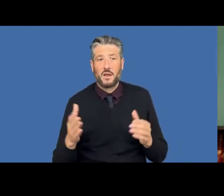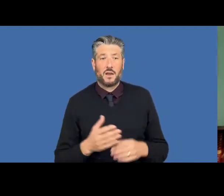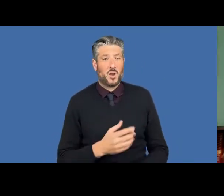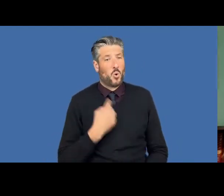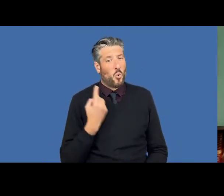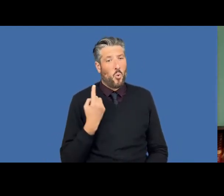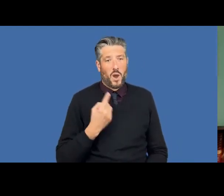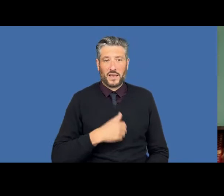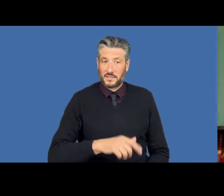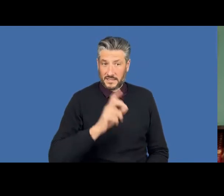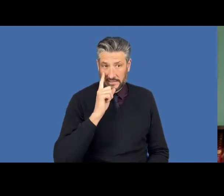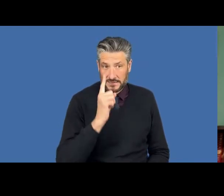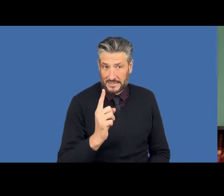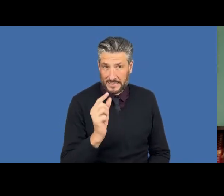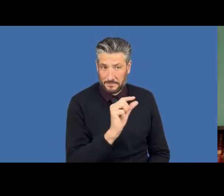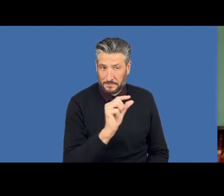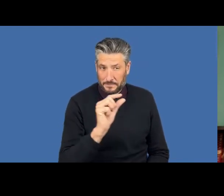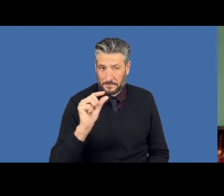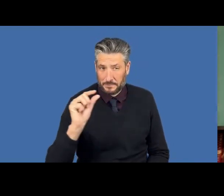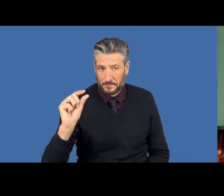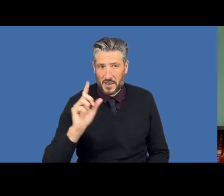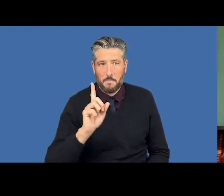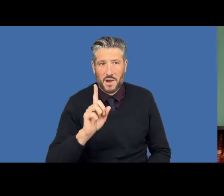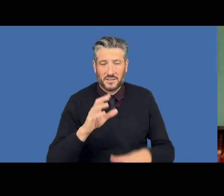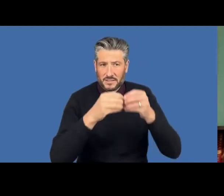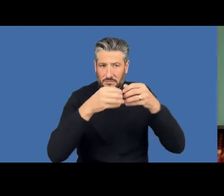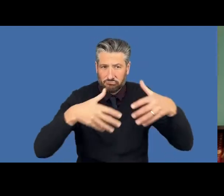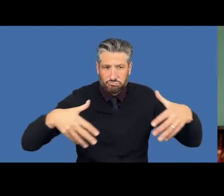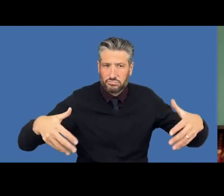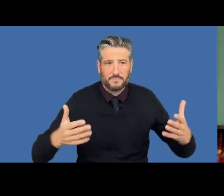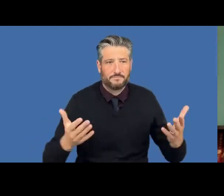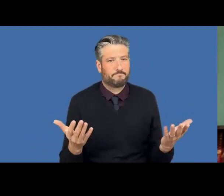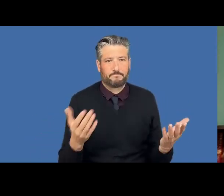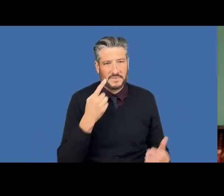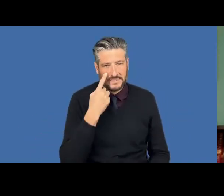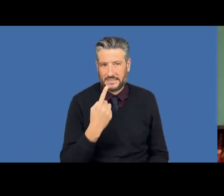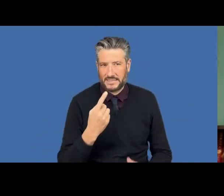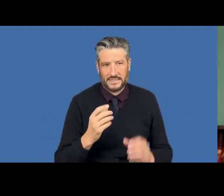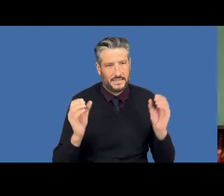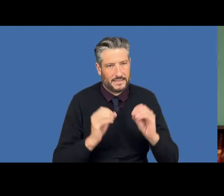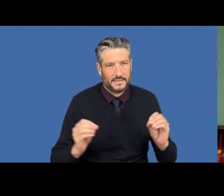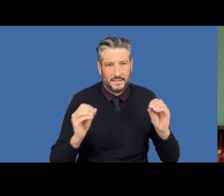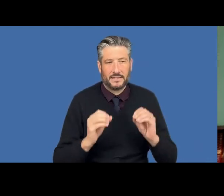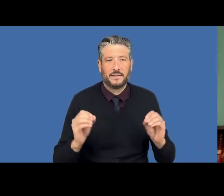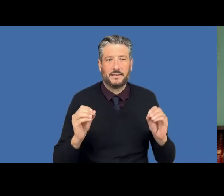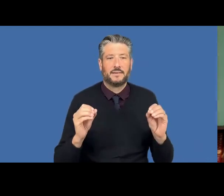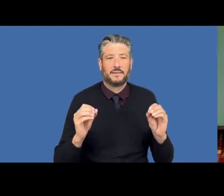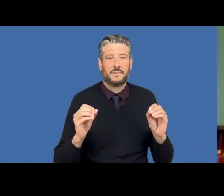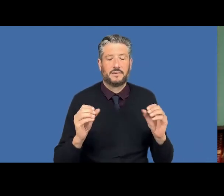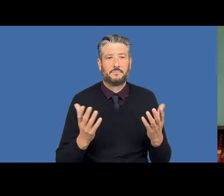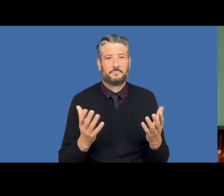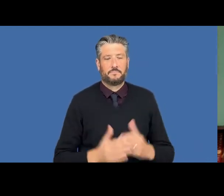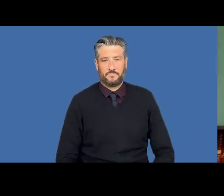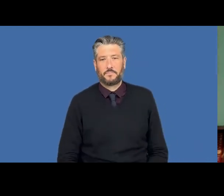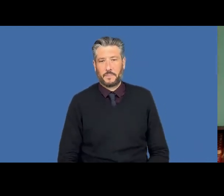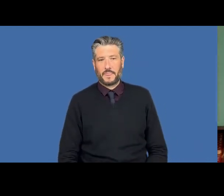iceberg, especially in our case, especially when we're talking about the employment or digital inclusion of persons with disability. When you see